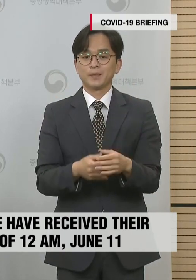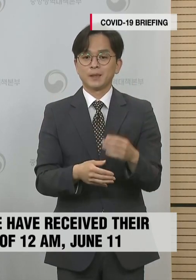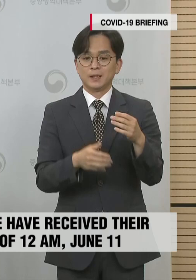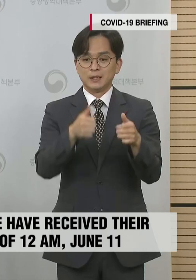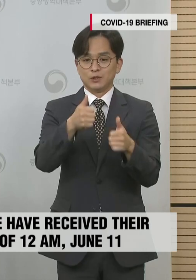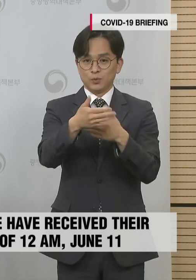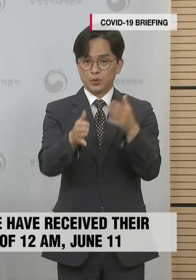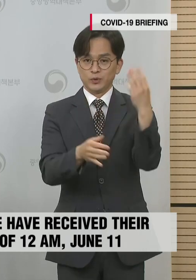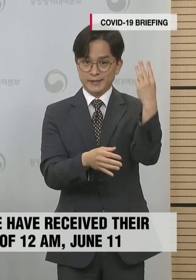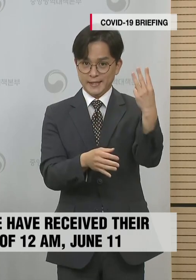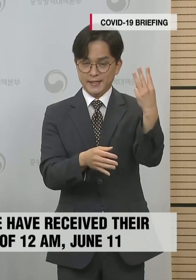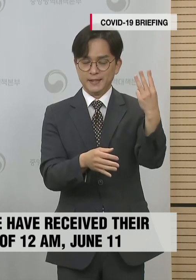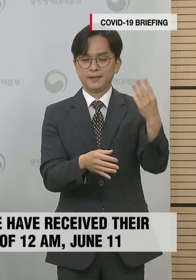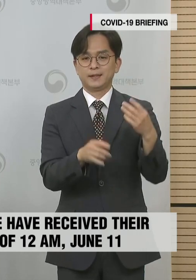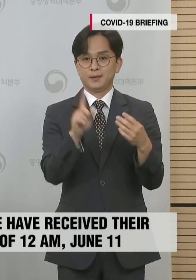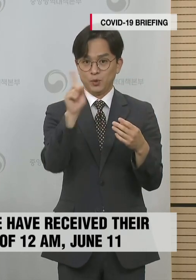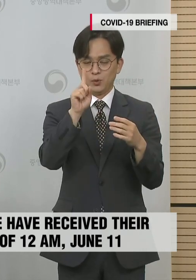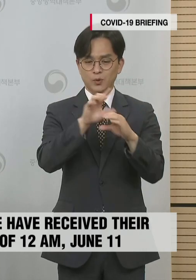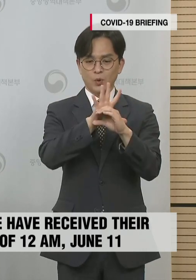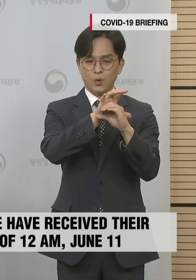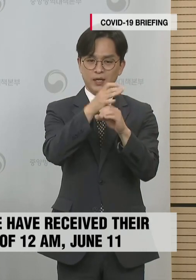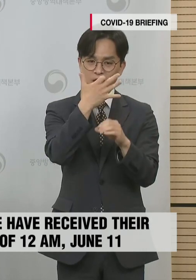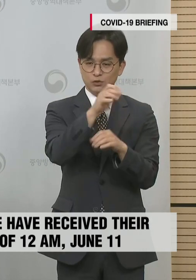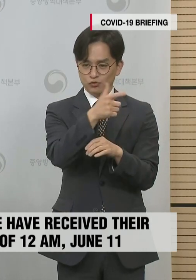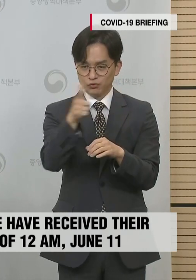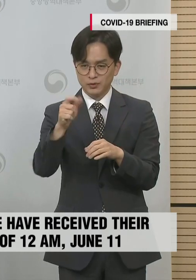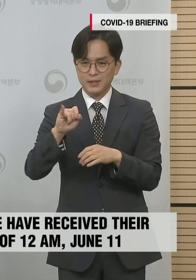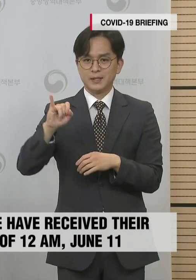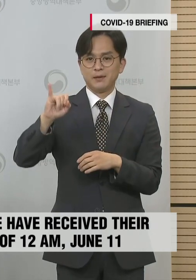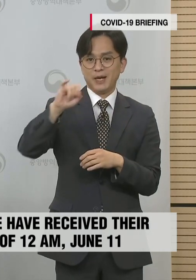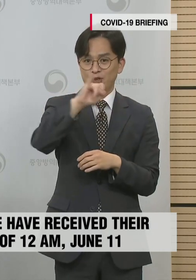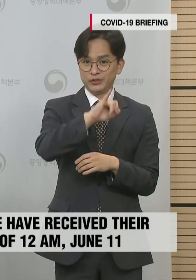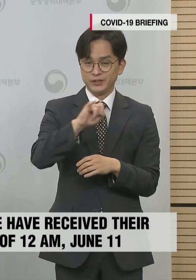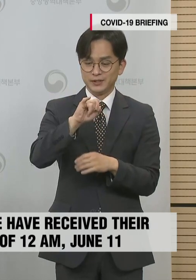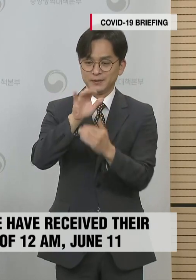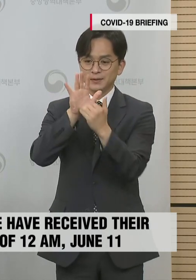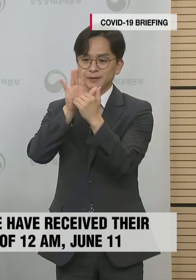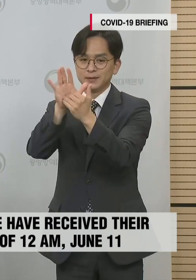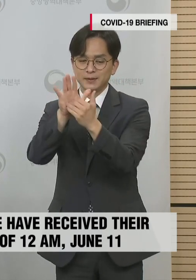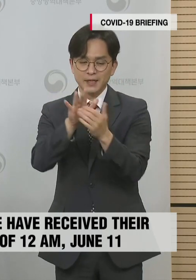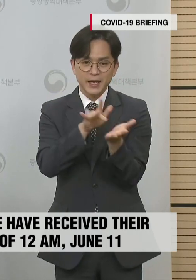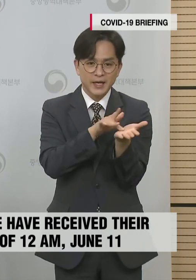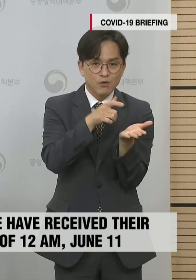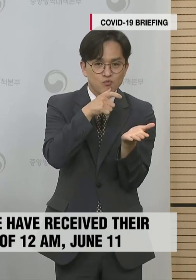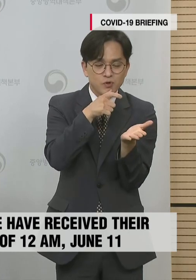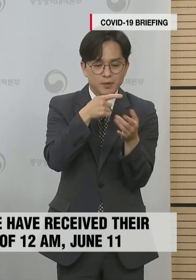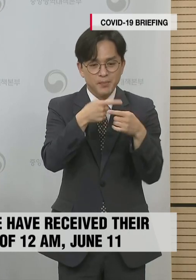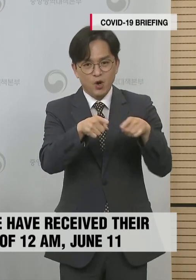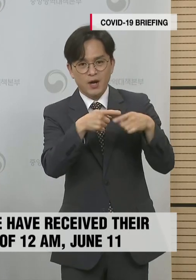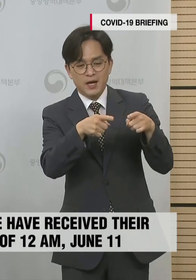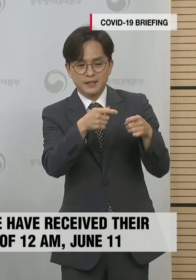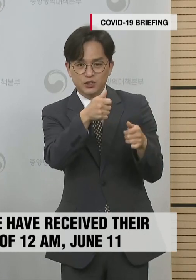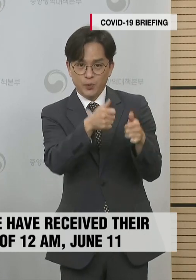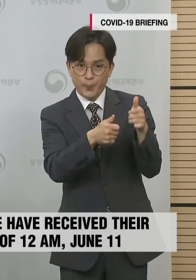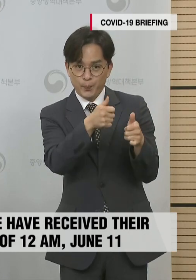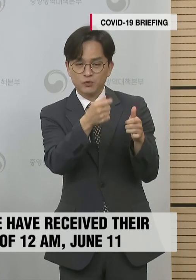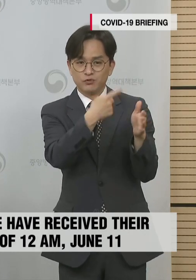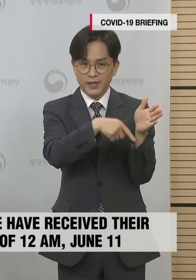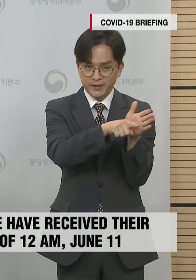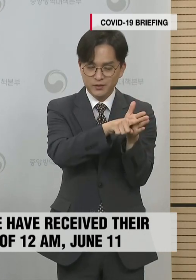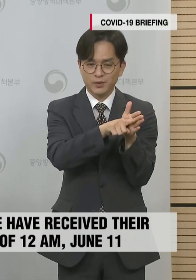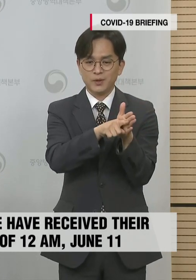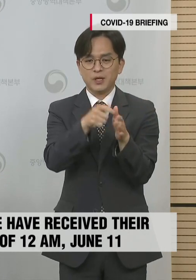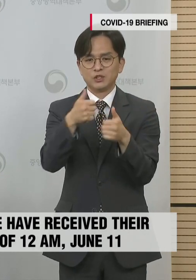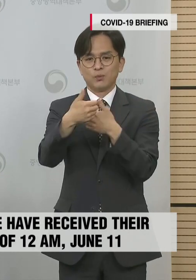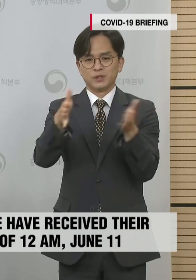for these virus treatments, and we believe that these labs will also be very helpful and effective